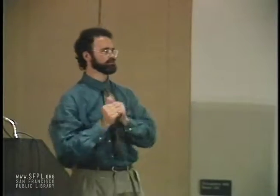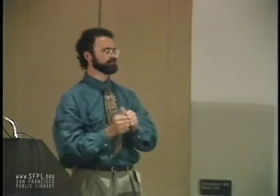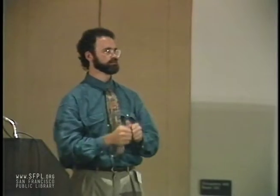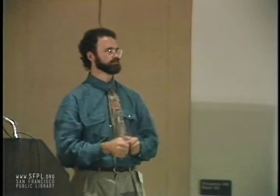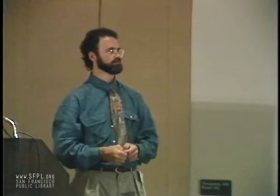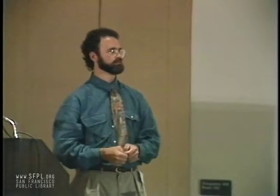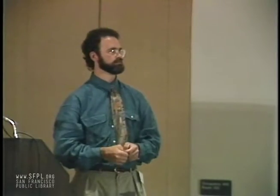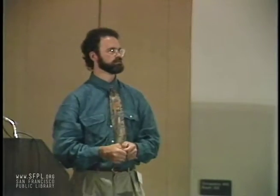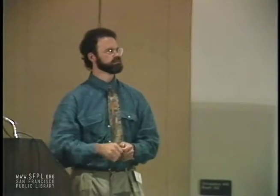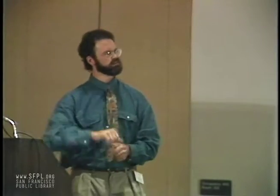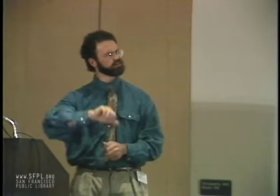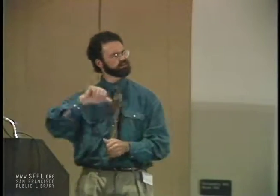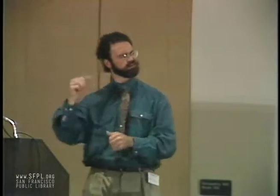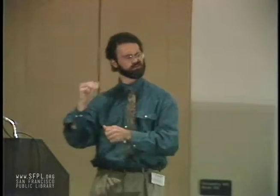there's togetherness.